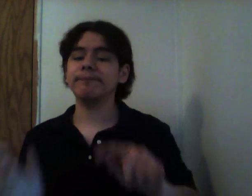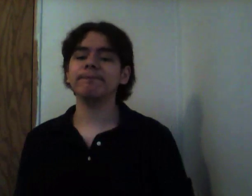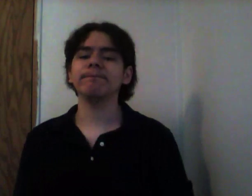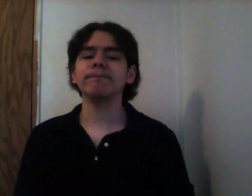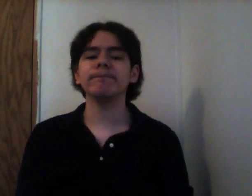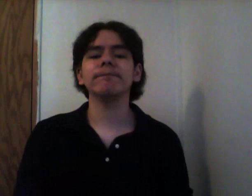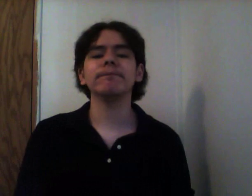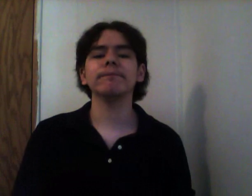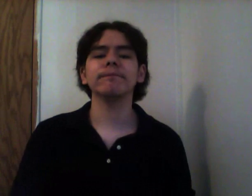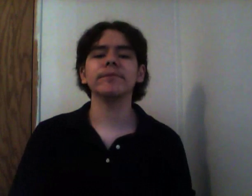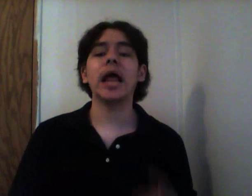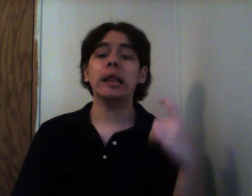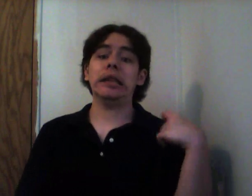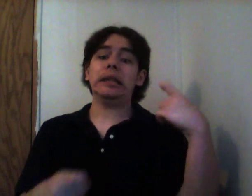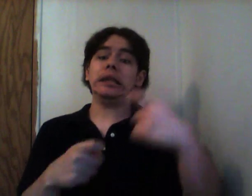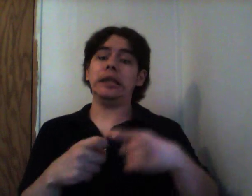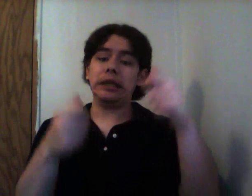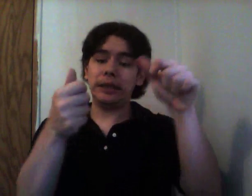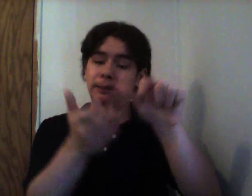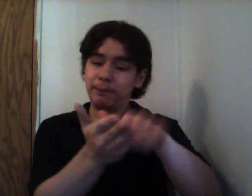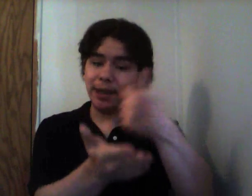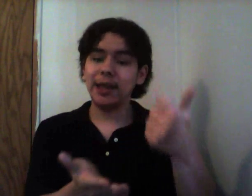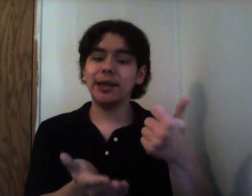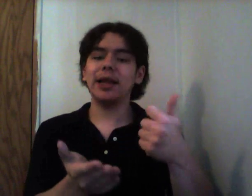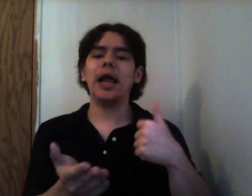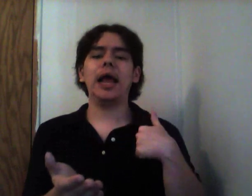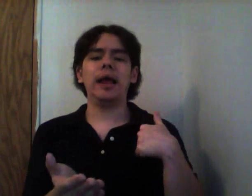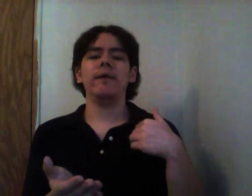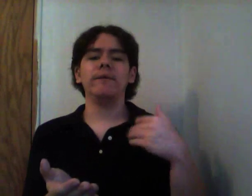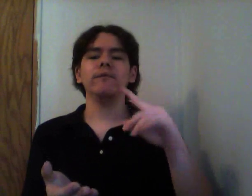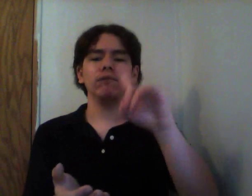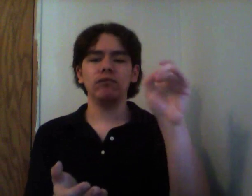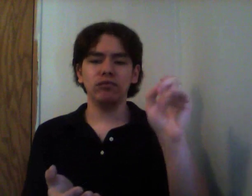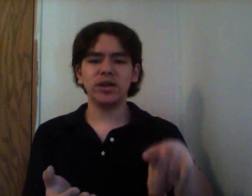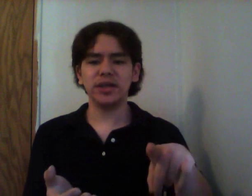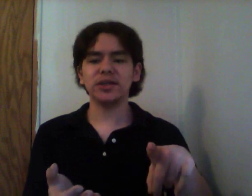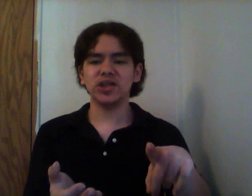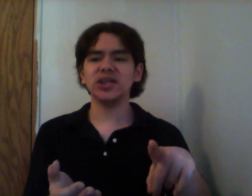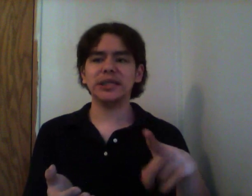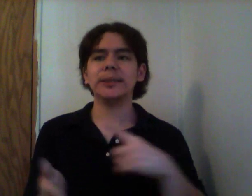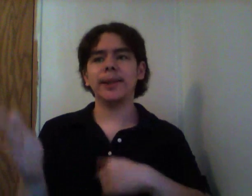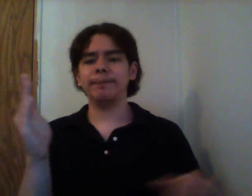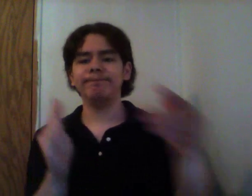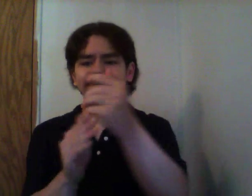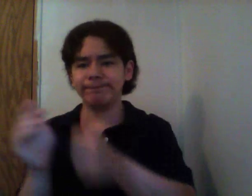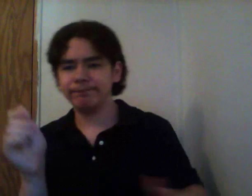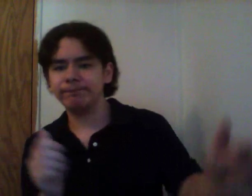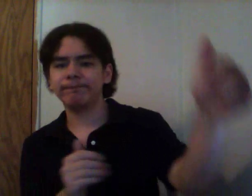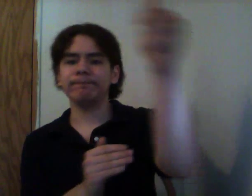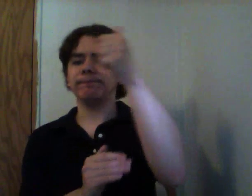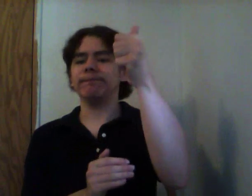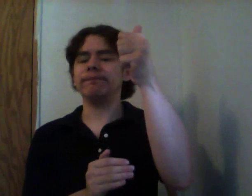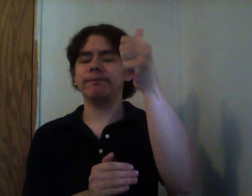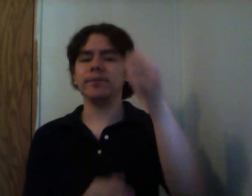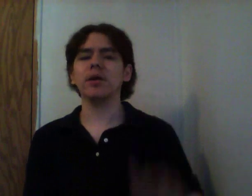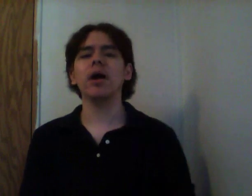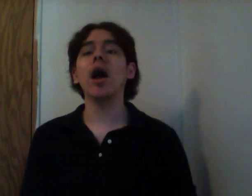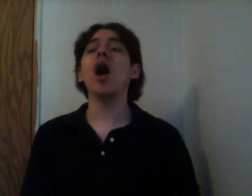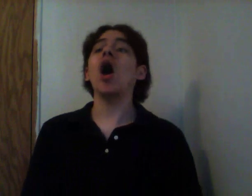the Spanish page, I actually have a question that is coming up at the very top here. Someone else answered my question. You